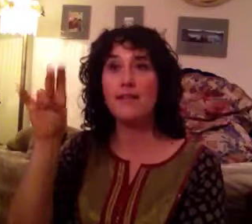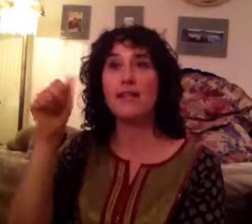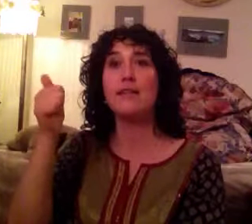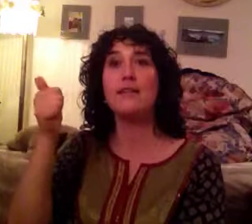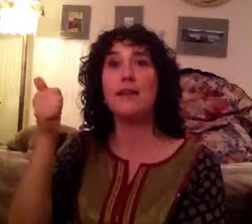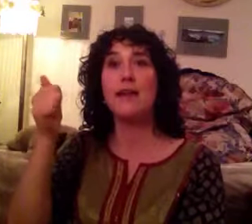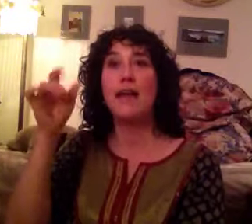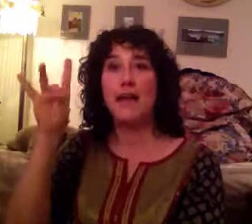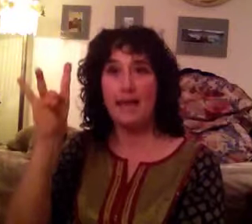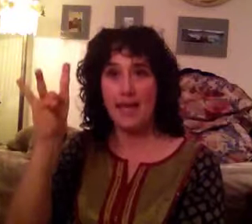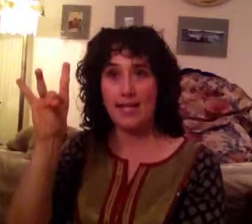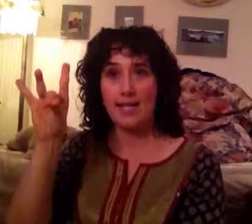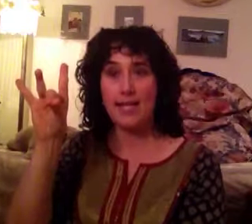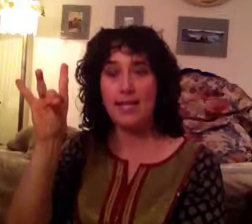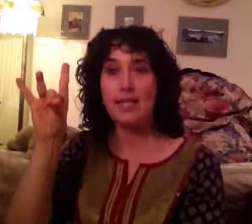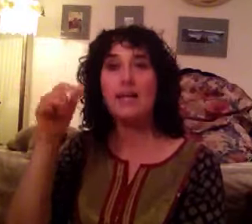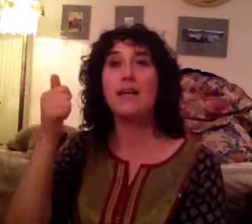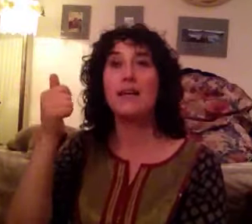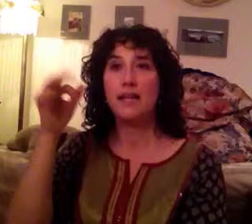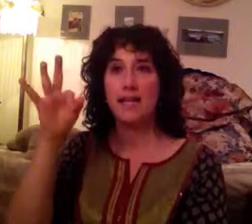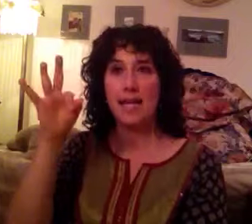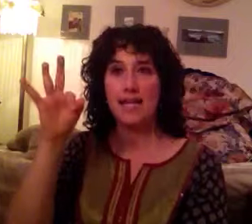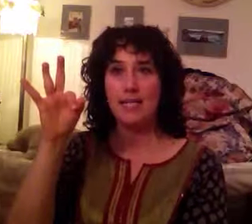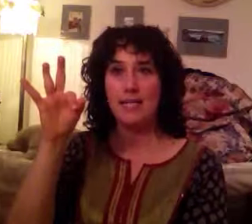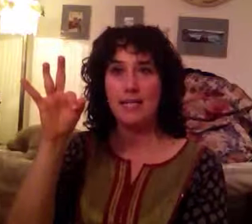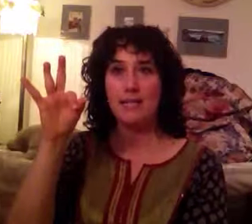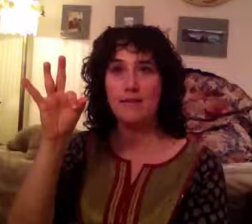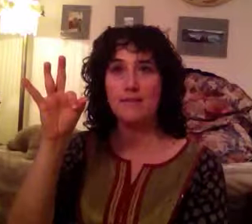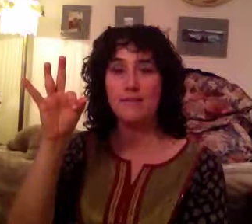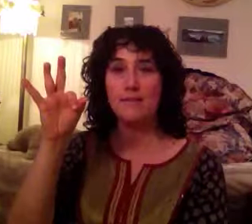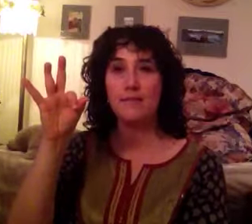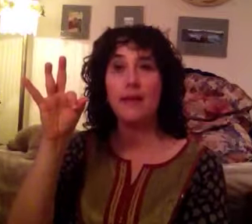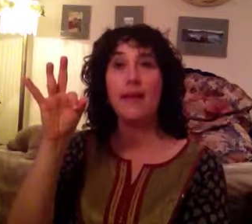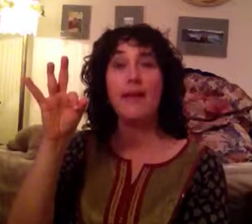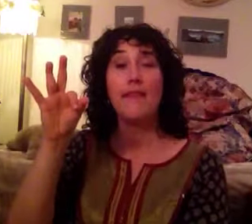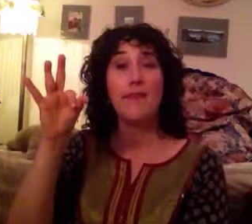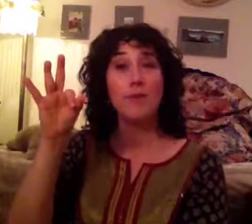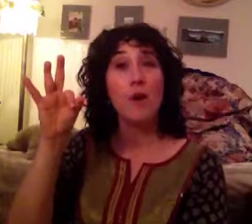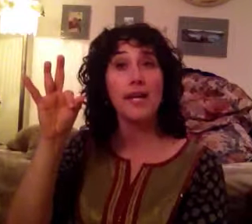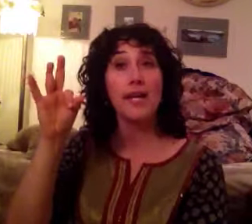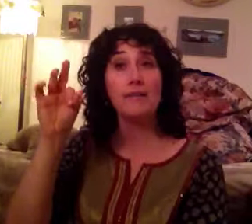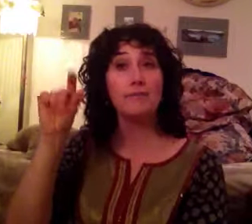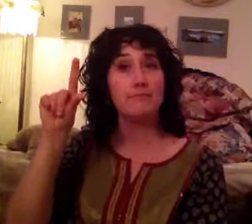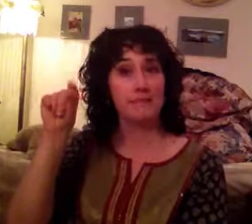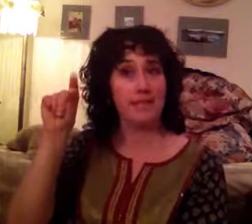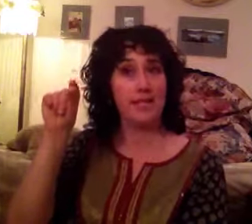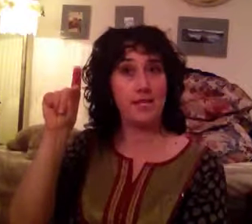17, 18, 19, and then 20 is this.